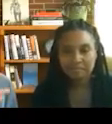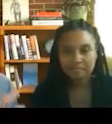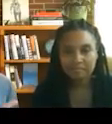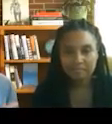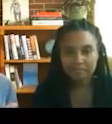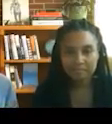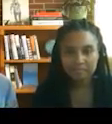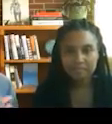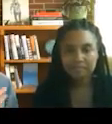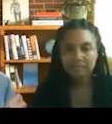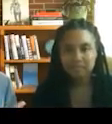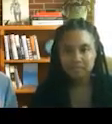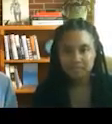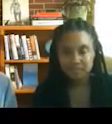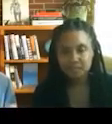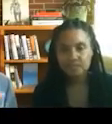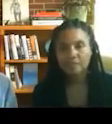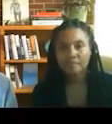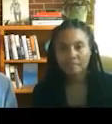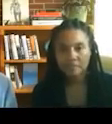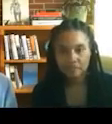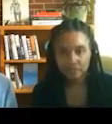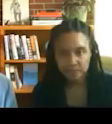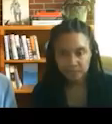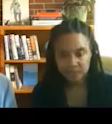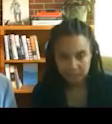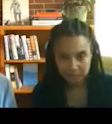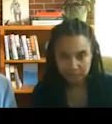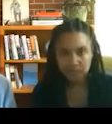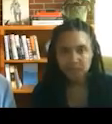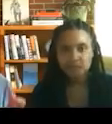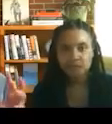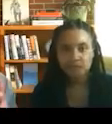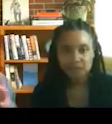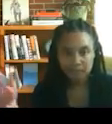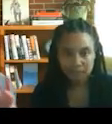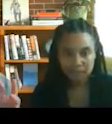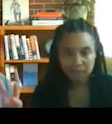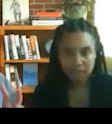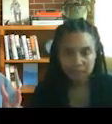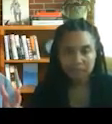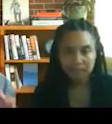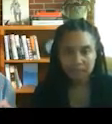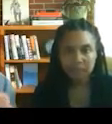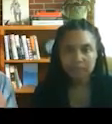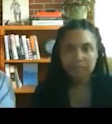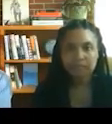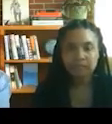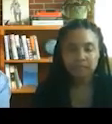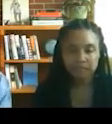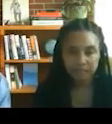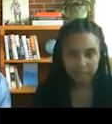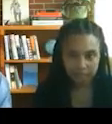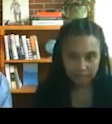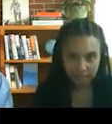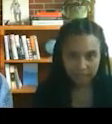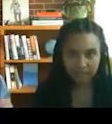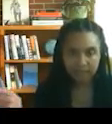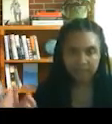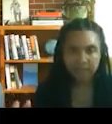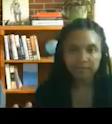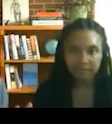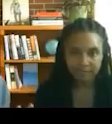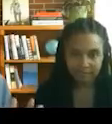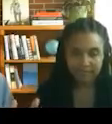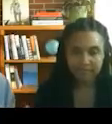to see her, answer the question, and my response is controlled both by the person asking the question